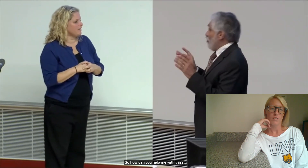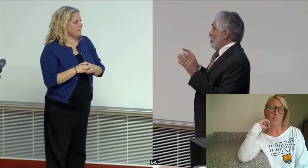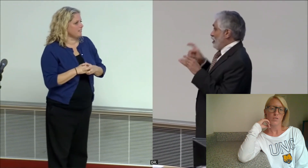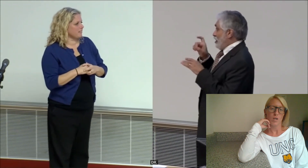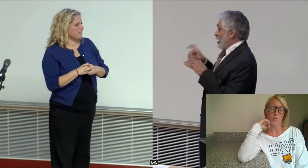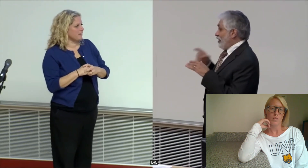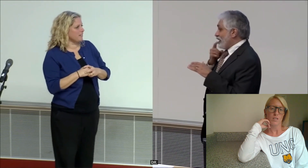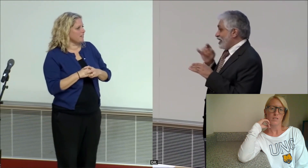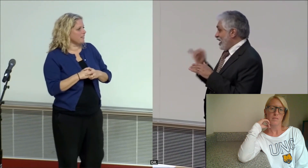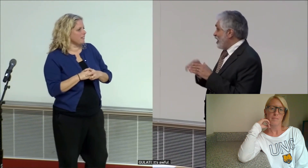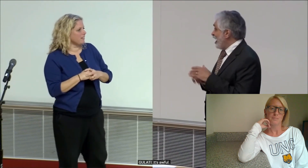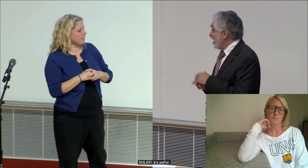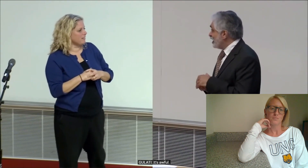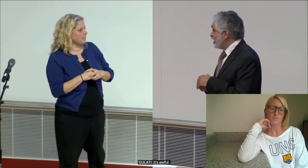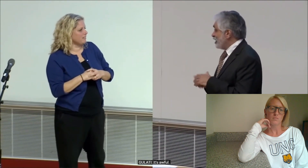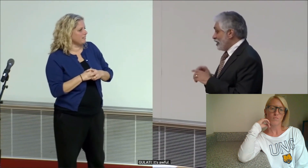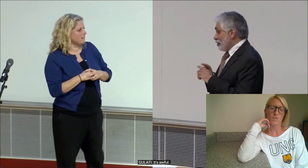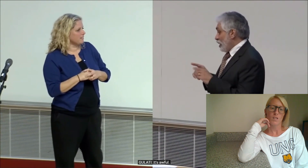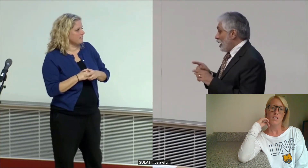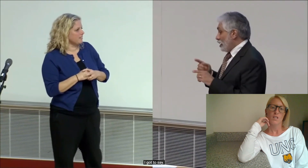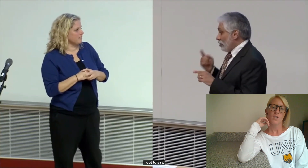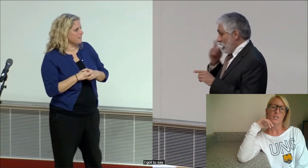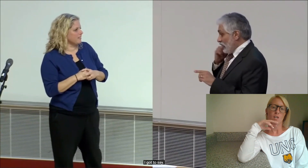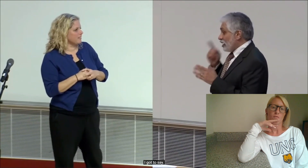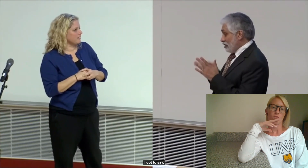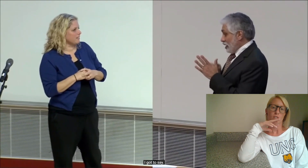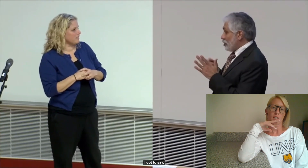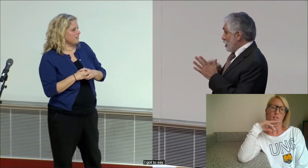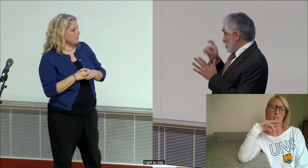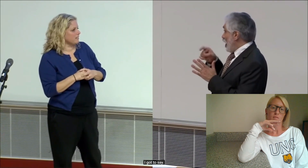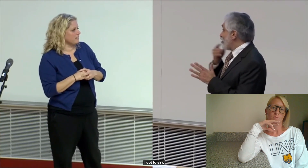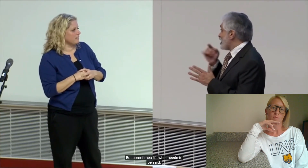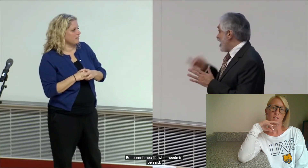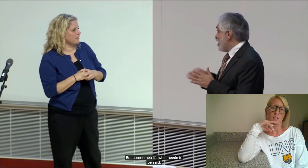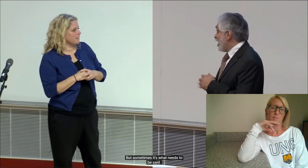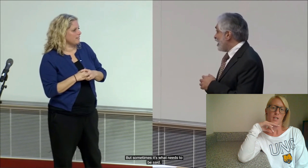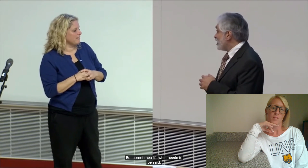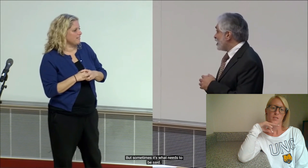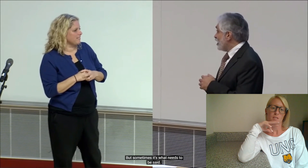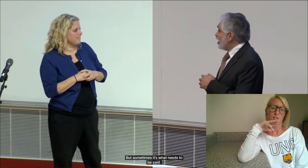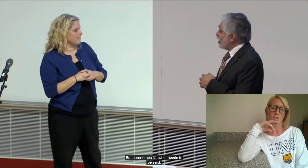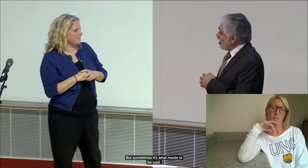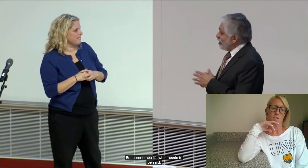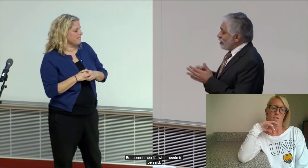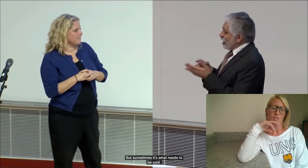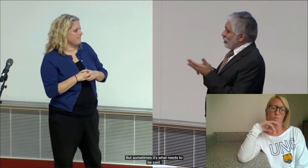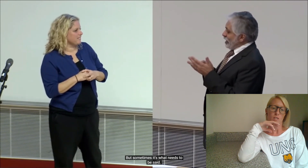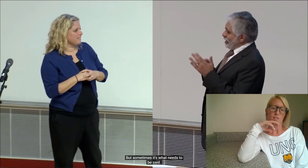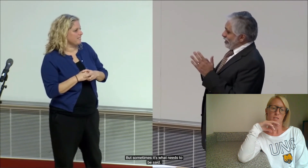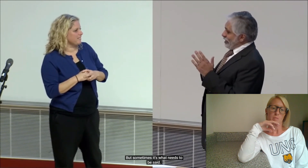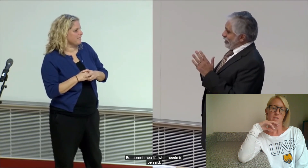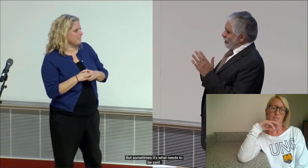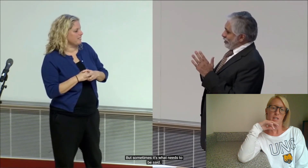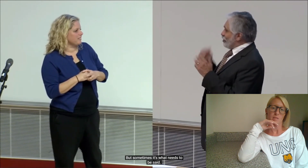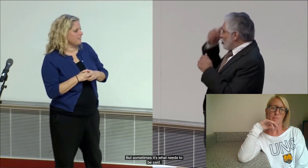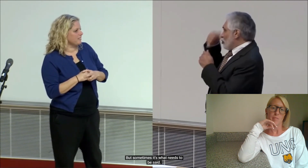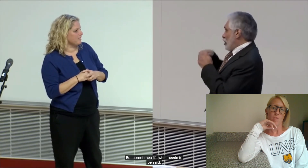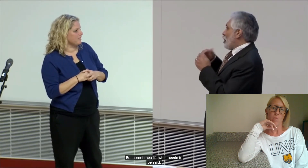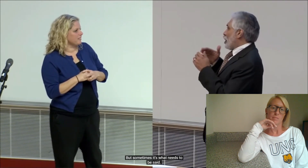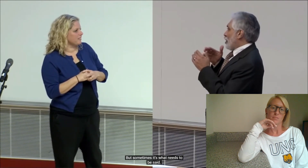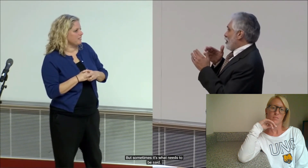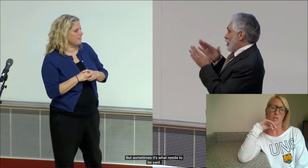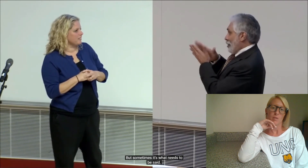How can you help me with this? It's awful, I gotta say, really. but And sometimes it's what needs to be